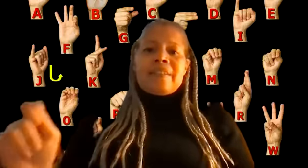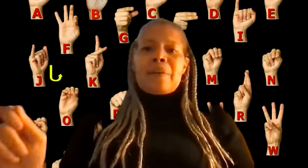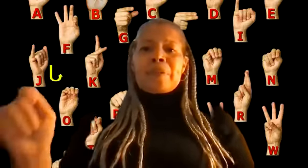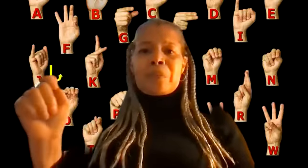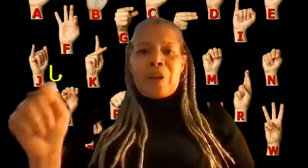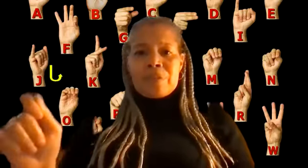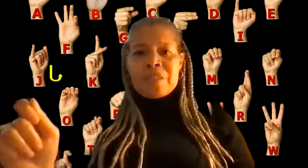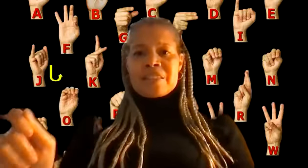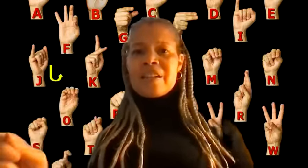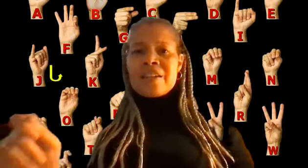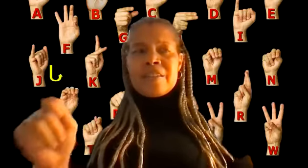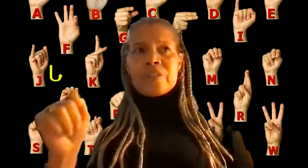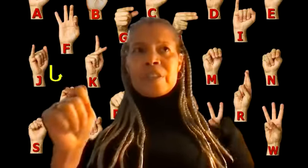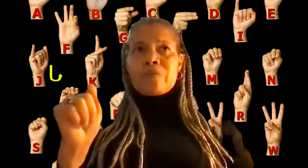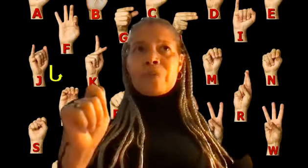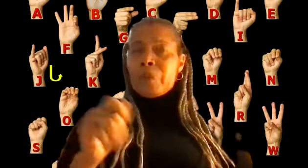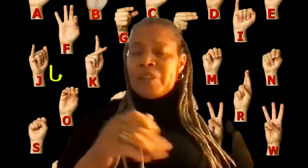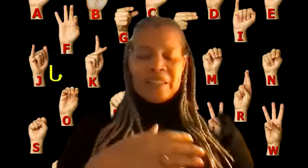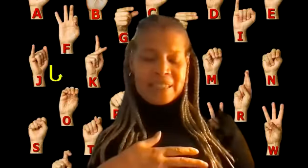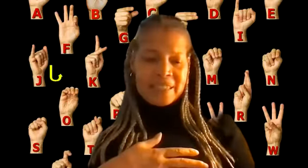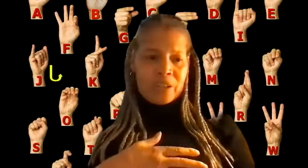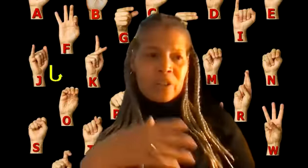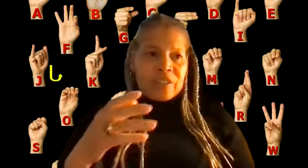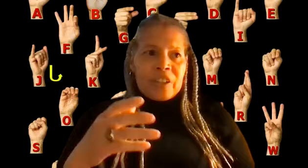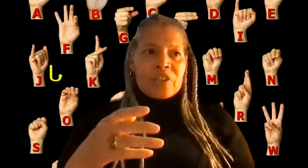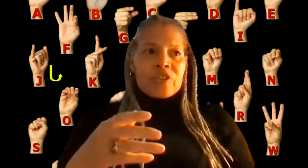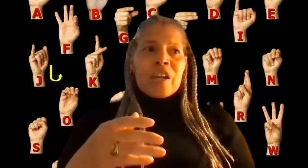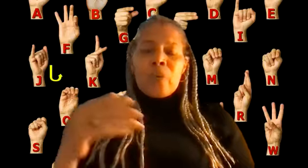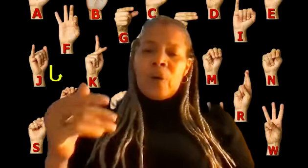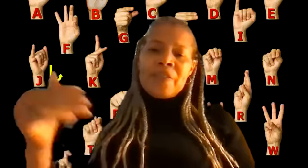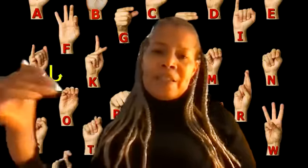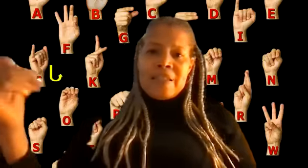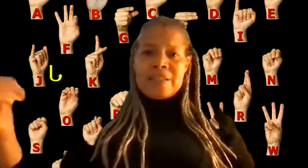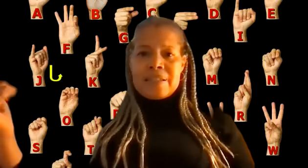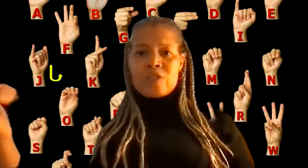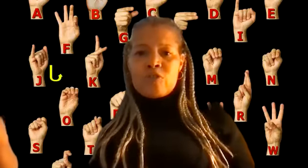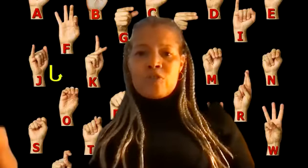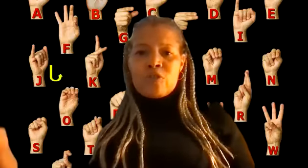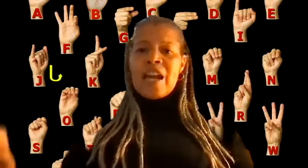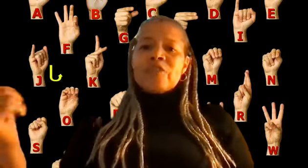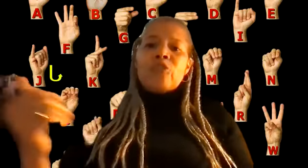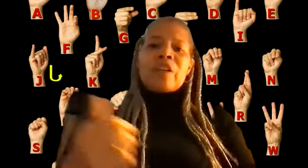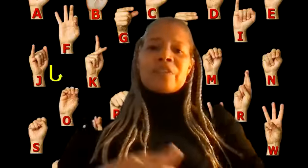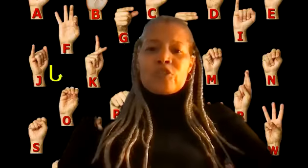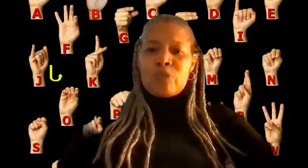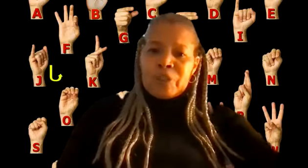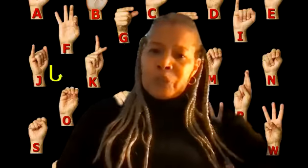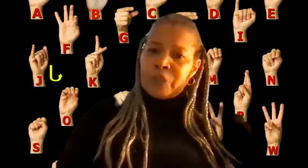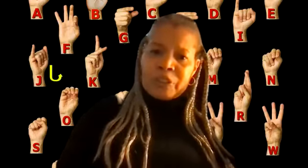did that. But the problem is, you know, like people in IT or other areas, what they teach us in school has no relevance to what we do in real